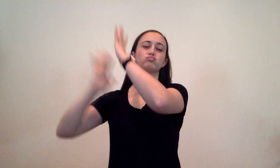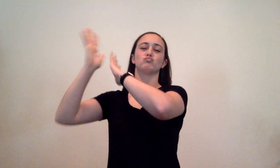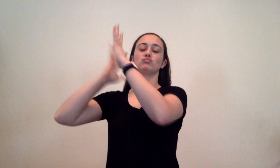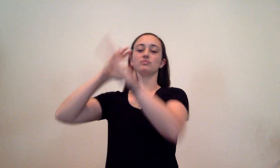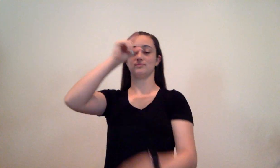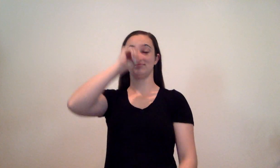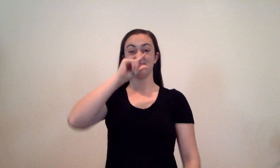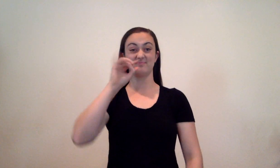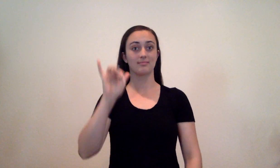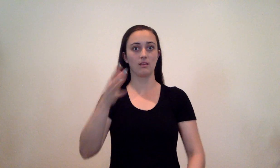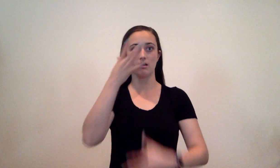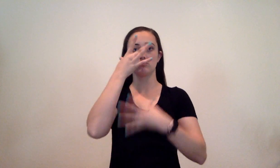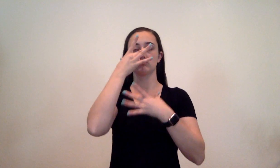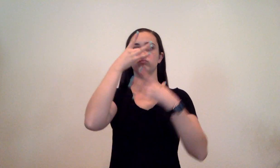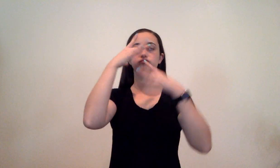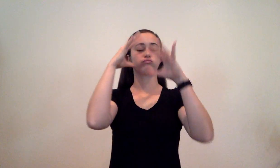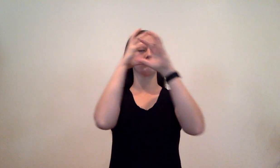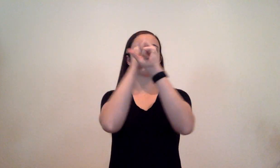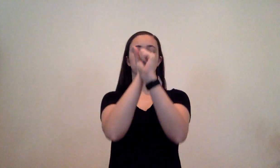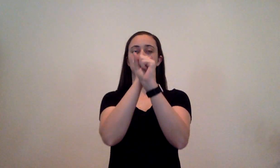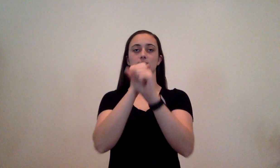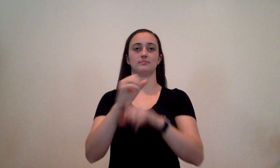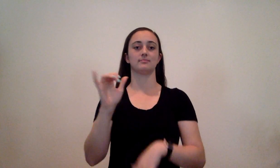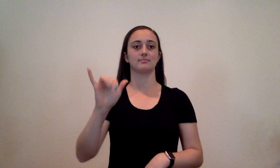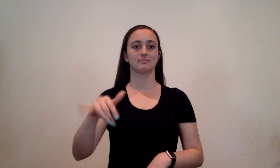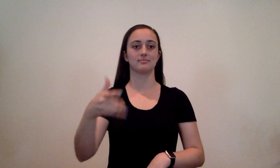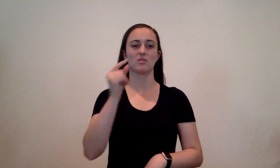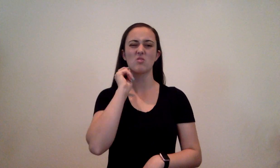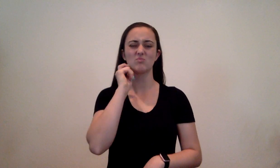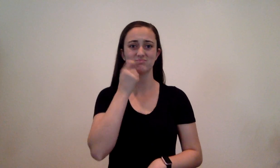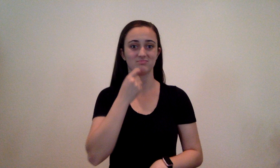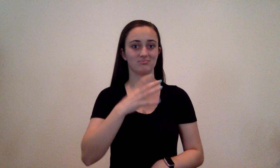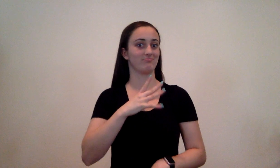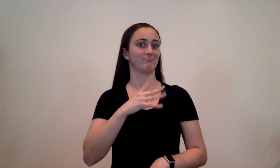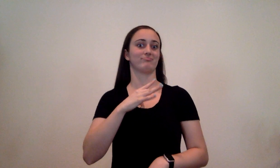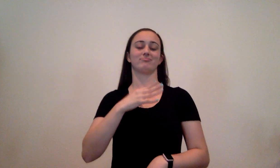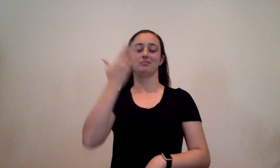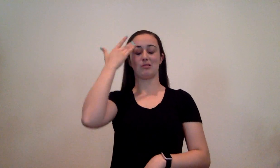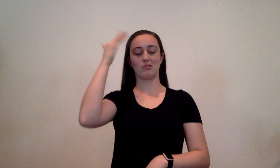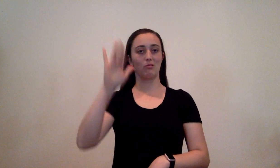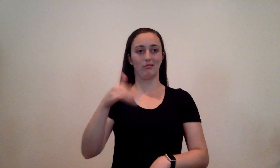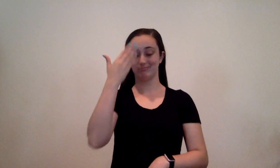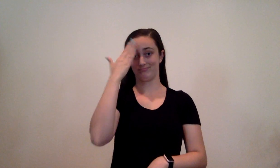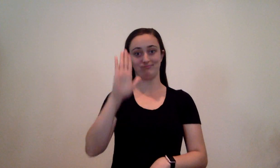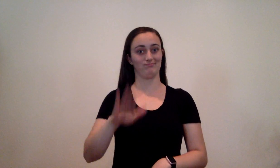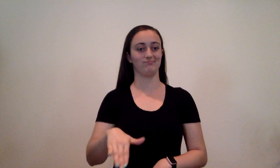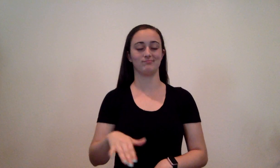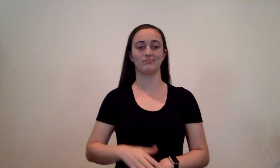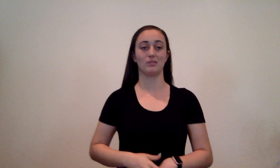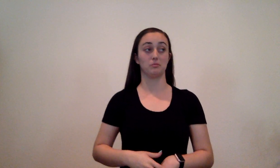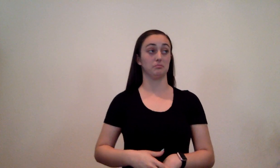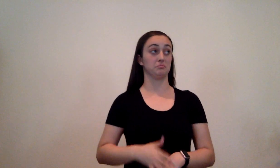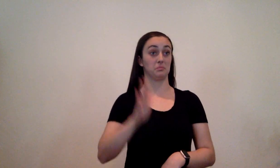so fascinating. You're going to be like, what? I didn't even know that. I didn't even know that. And you're going to want to share all the facts you learn with other people and be like,